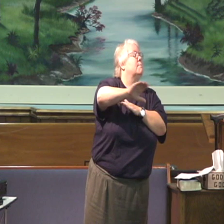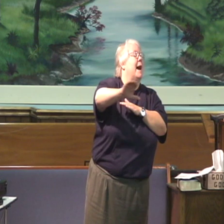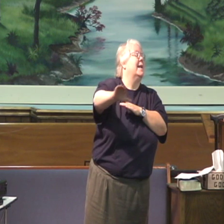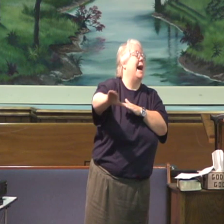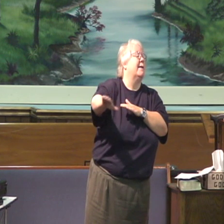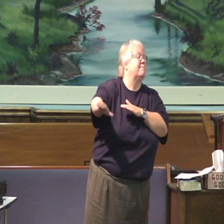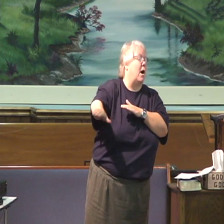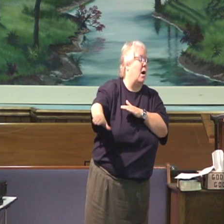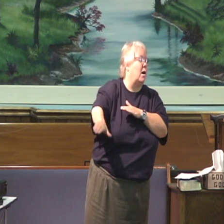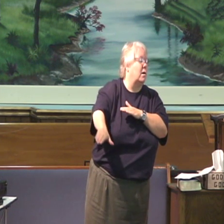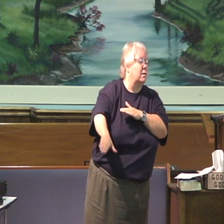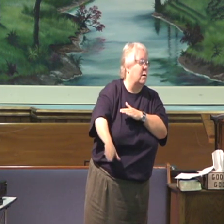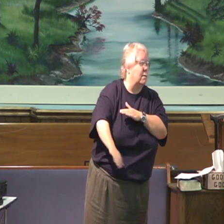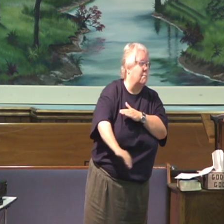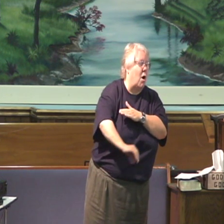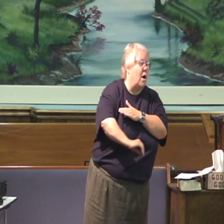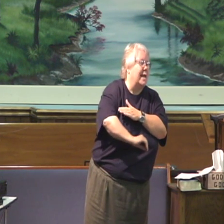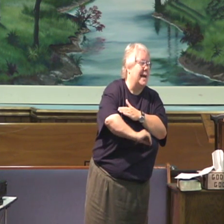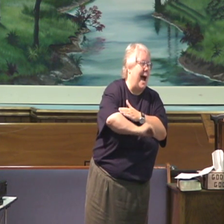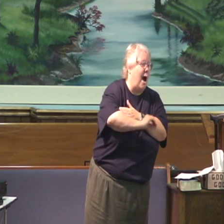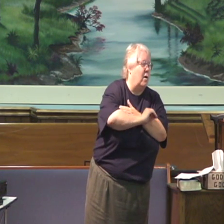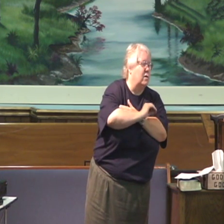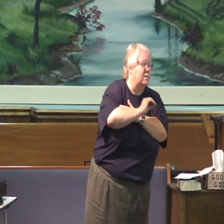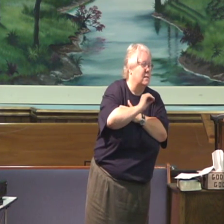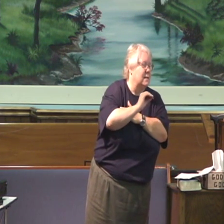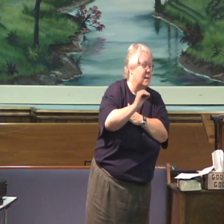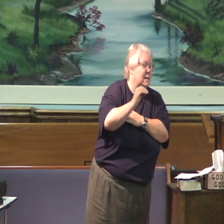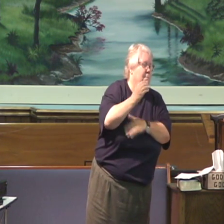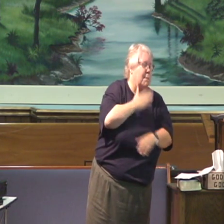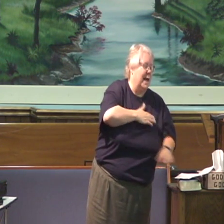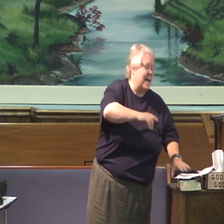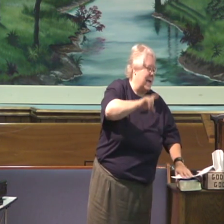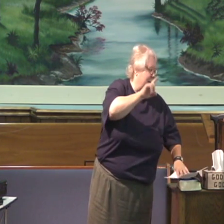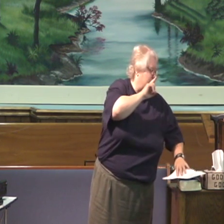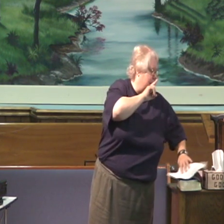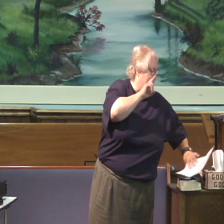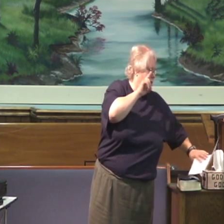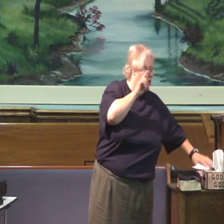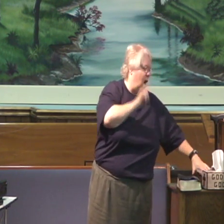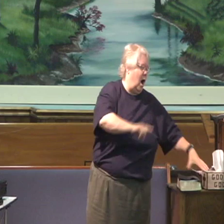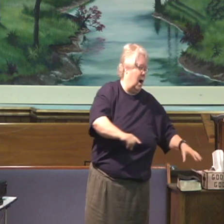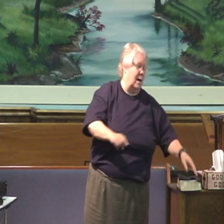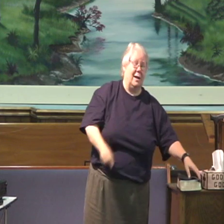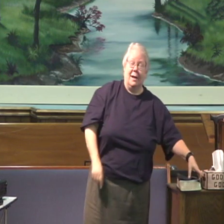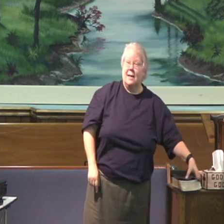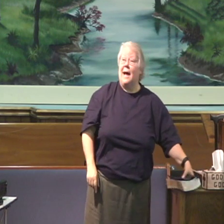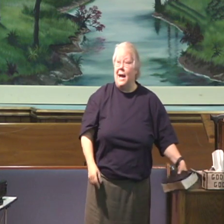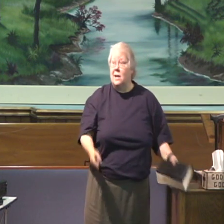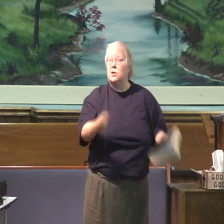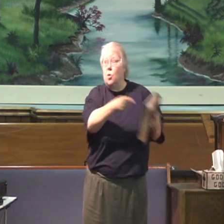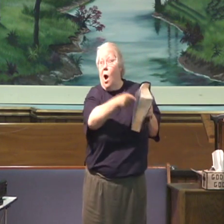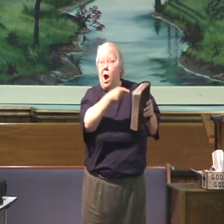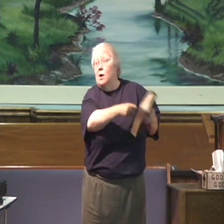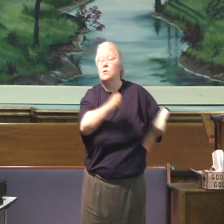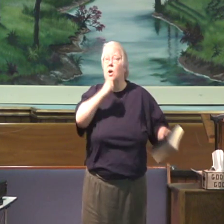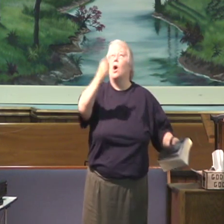my night call the morning out. Please be sure that His word don't